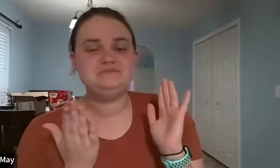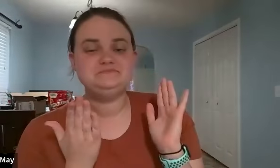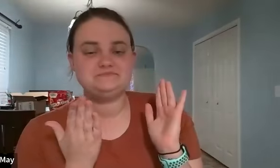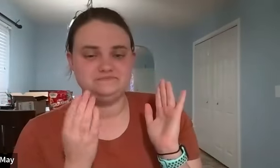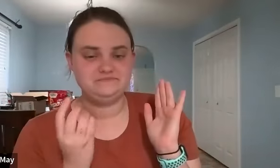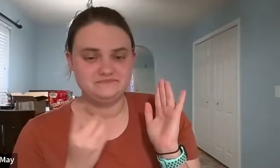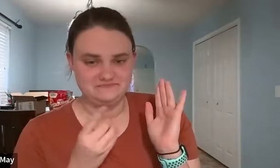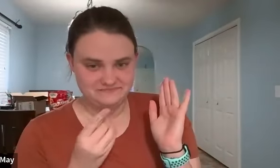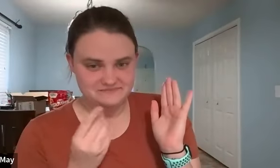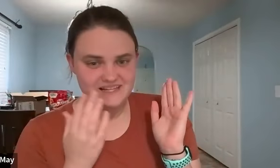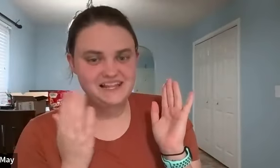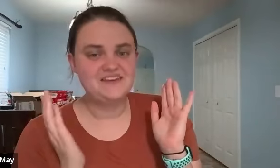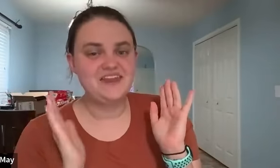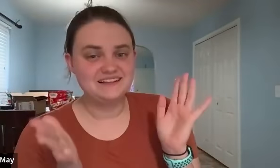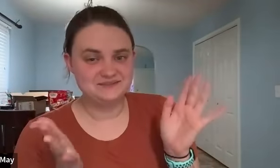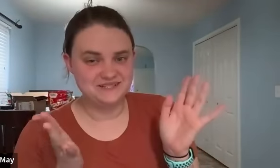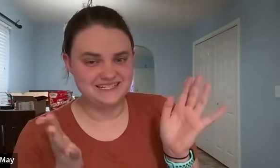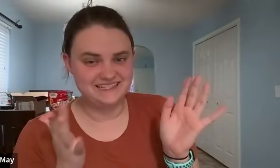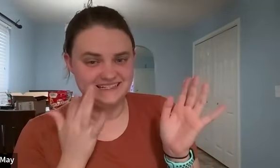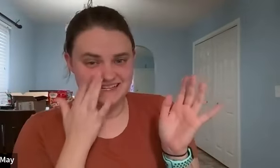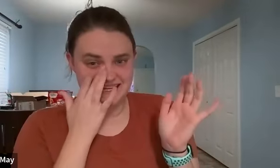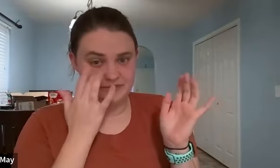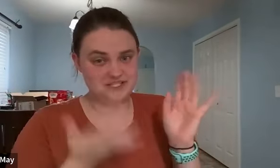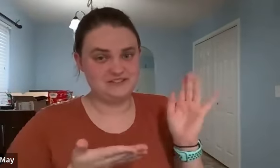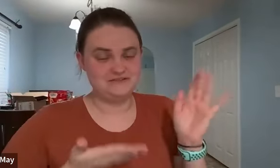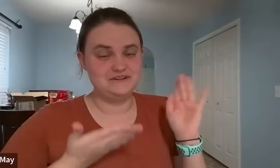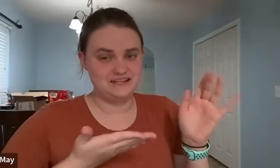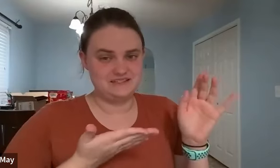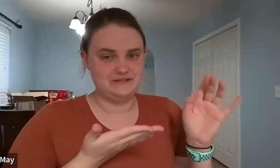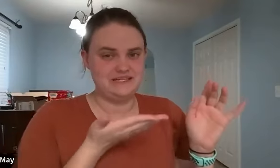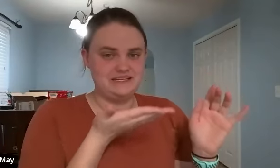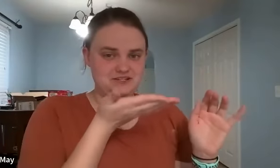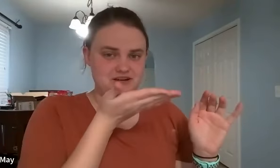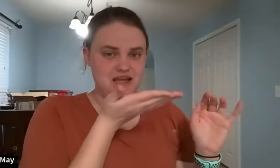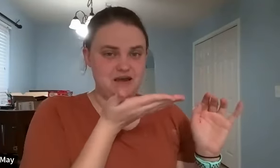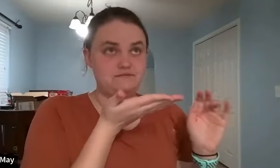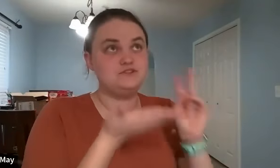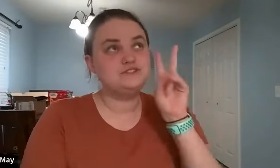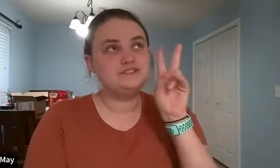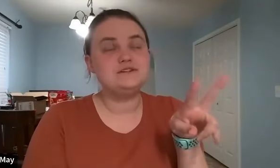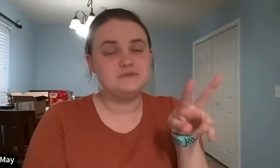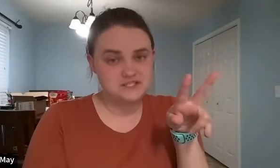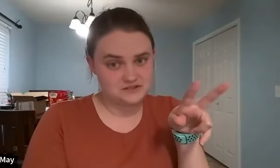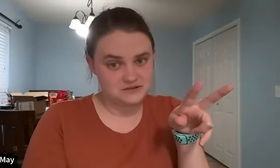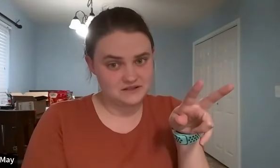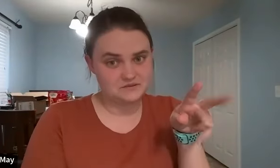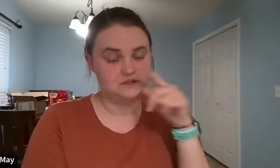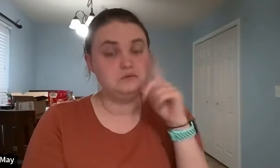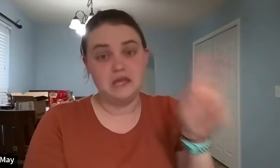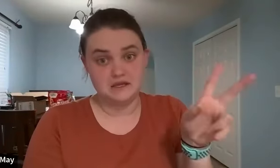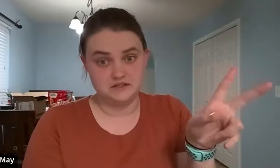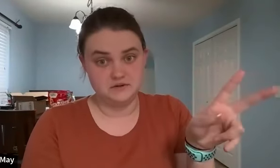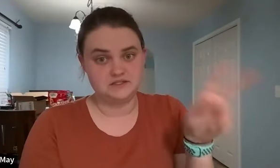So next week, what you do for next week is there's 2 ways you can do next